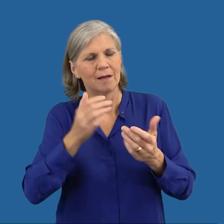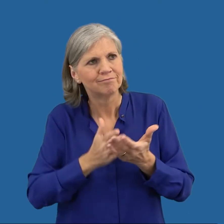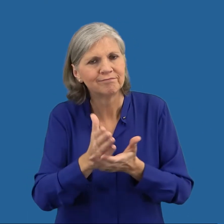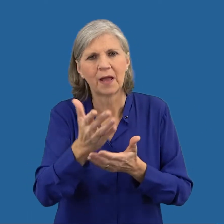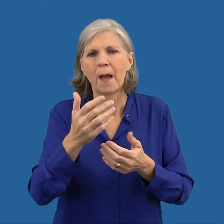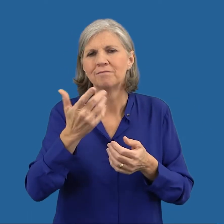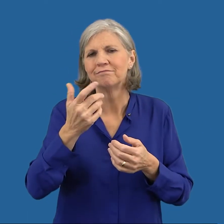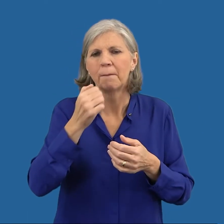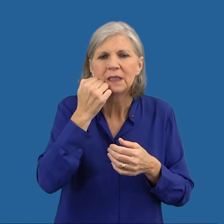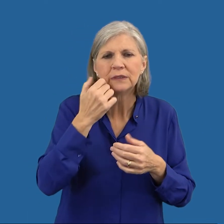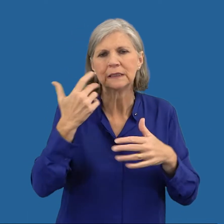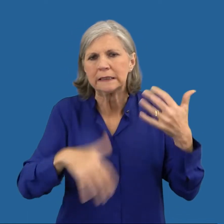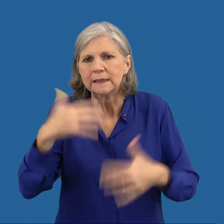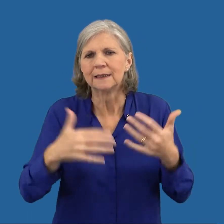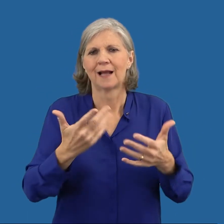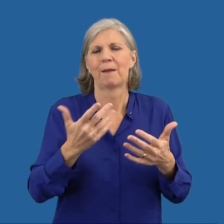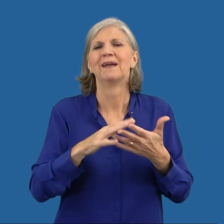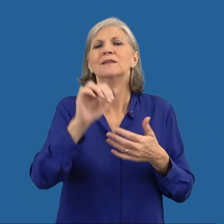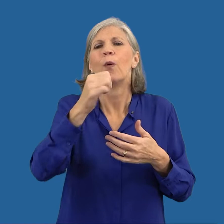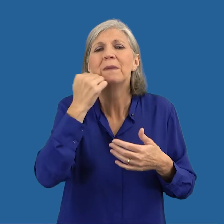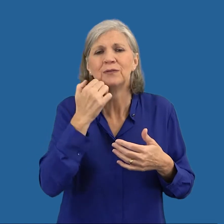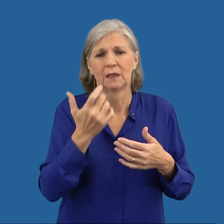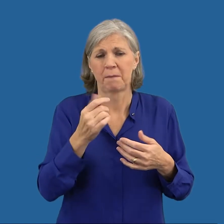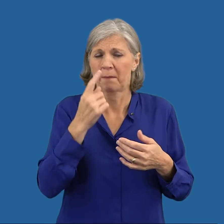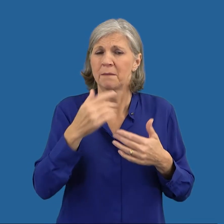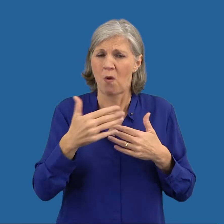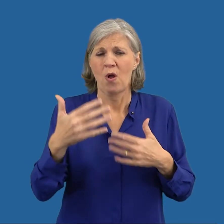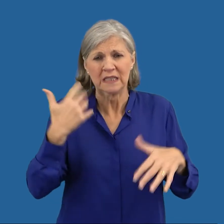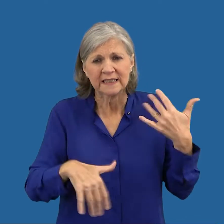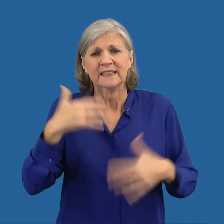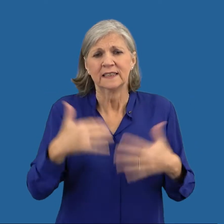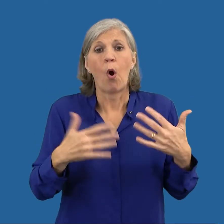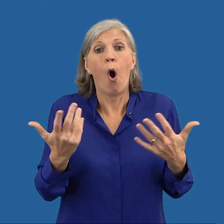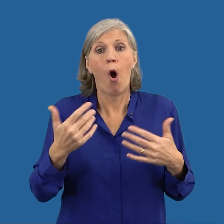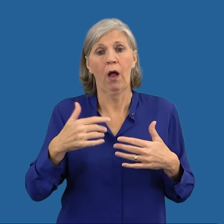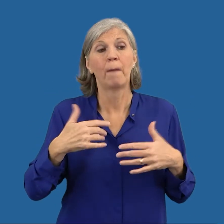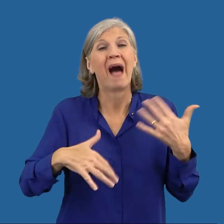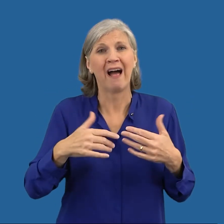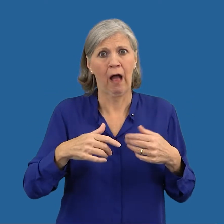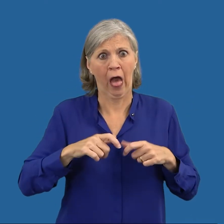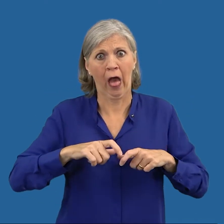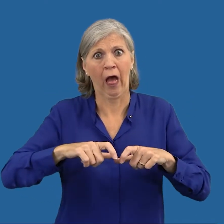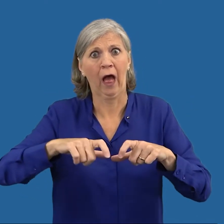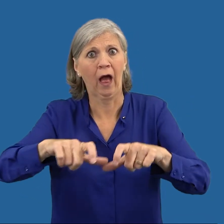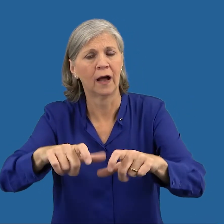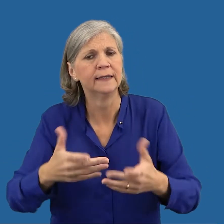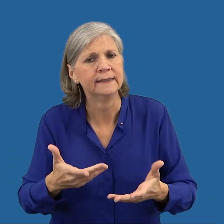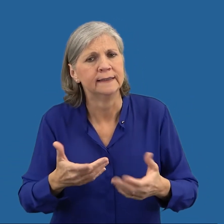a change in your experience of period pain. Your periods might be more painful, or the pain might last for